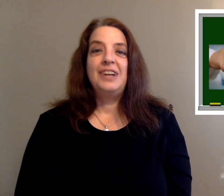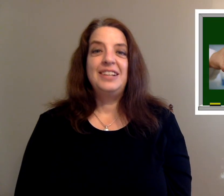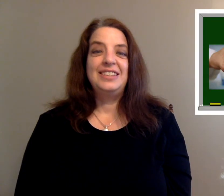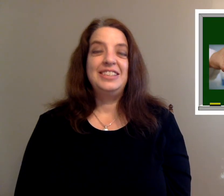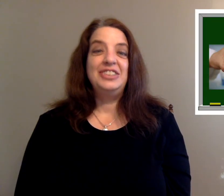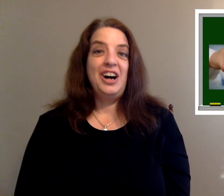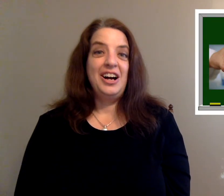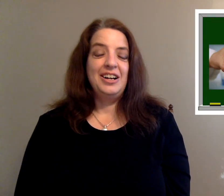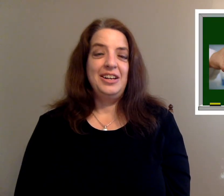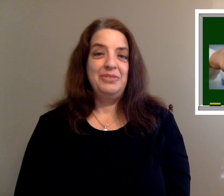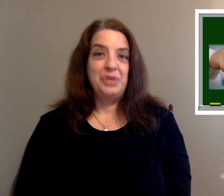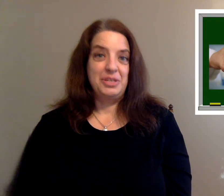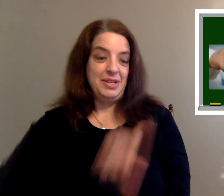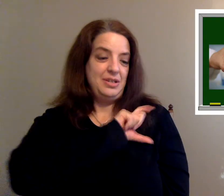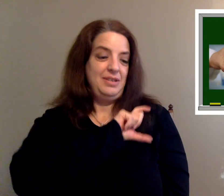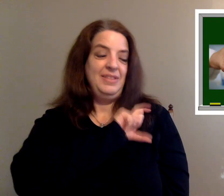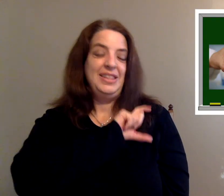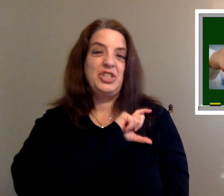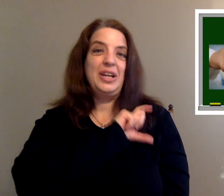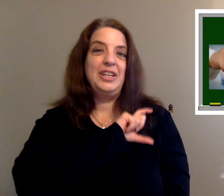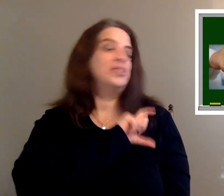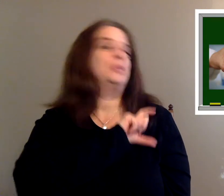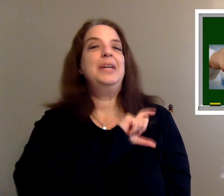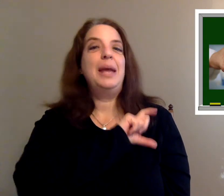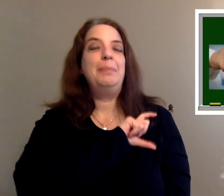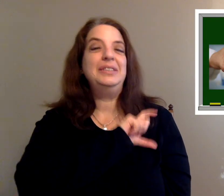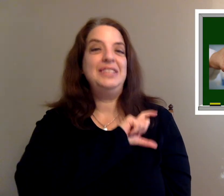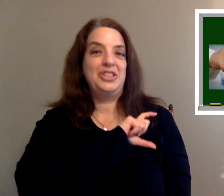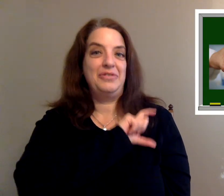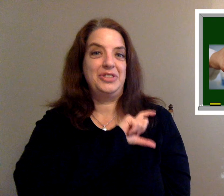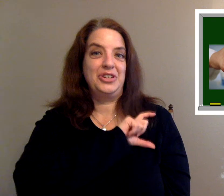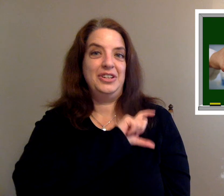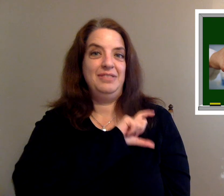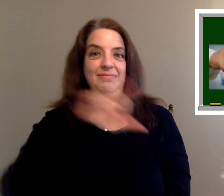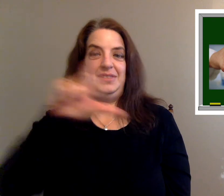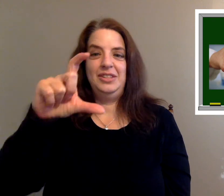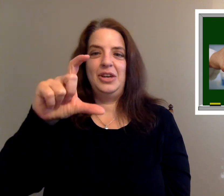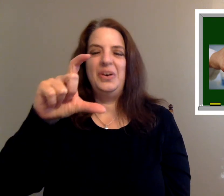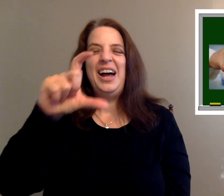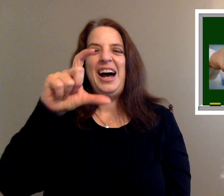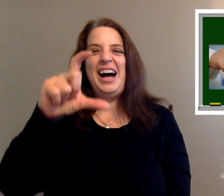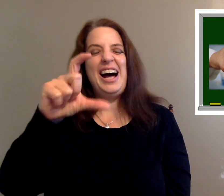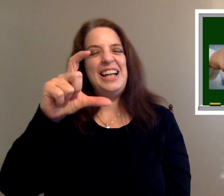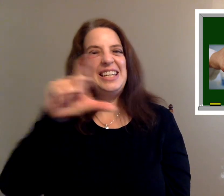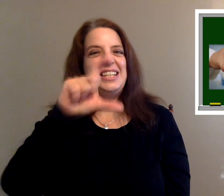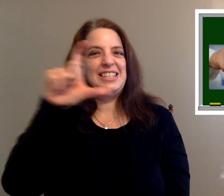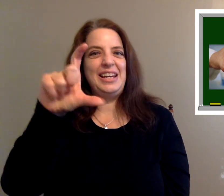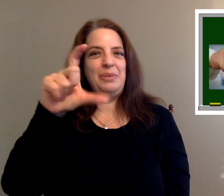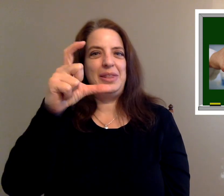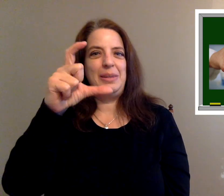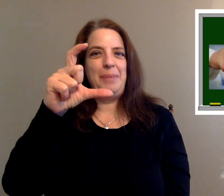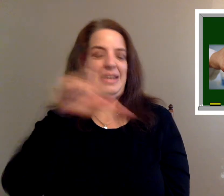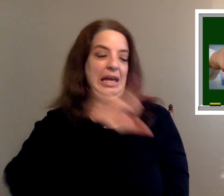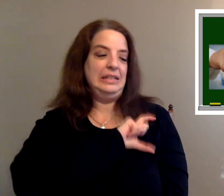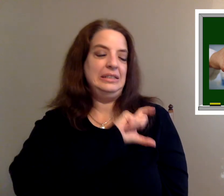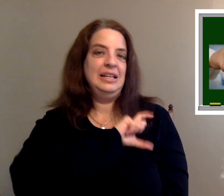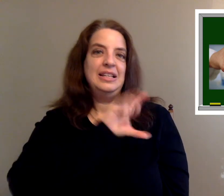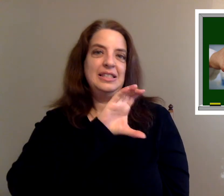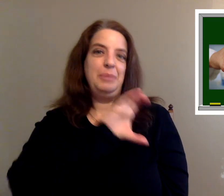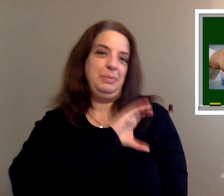Classes in law enforcement, that's training you to be a police officer. So I tend to sign it with a bent L. Some people sign